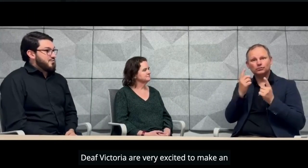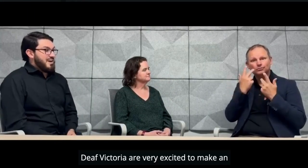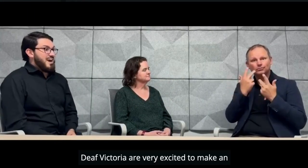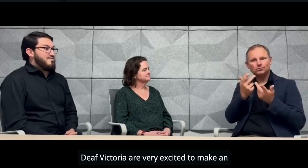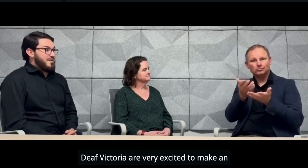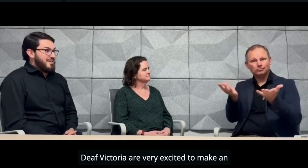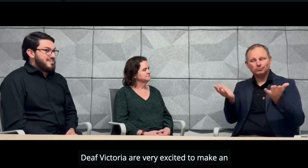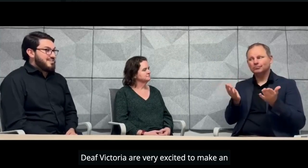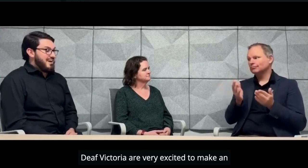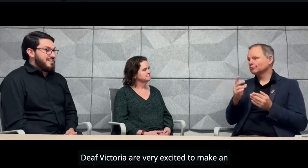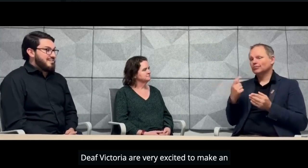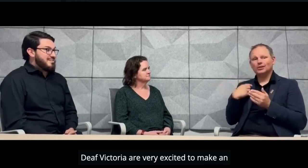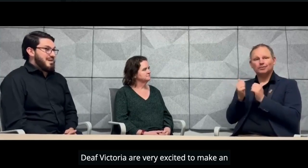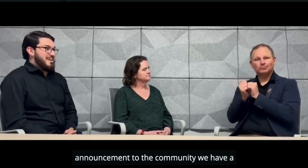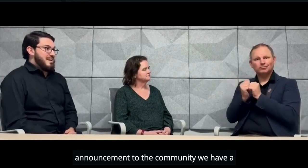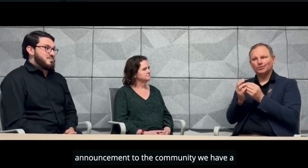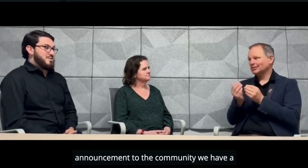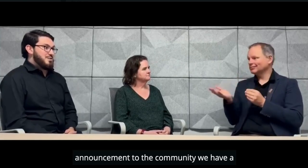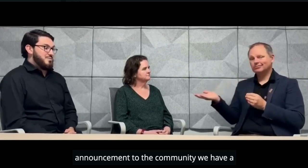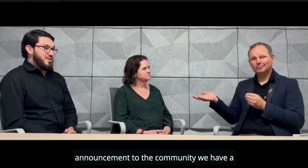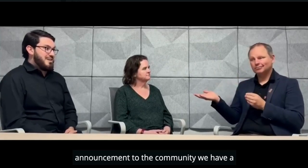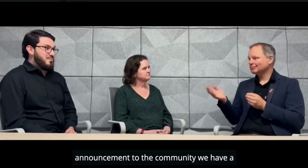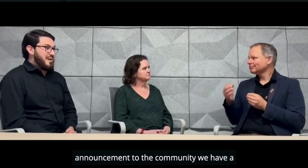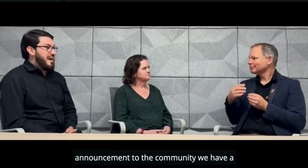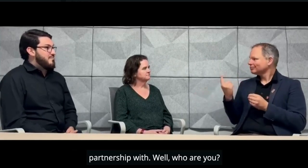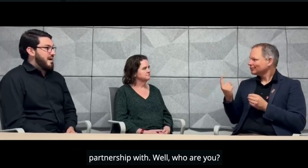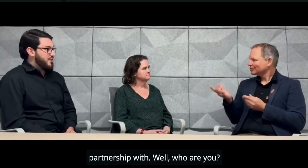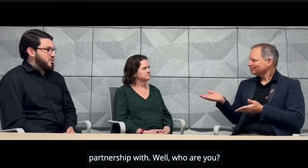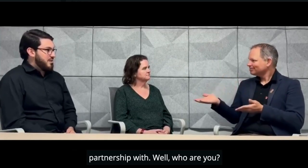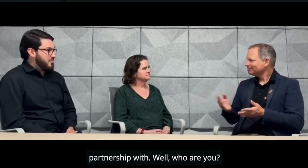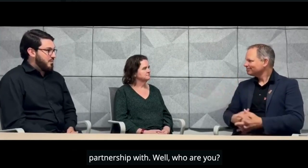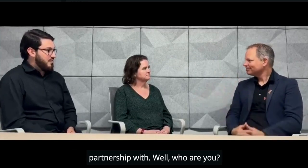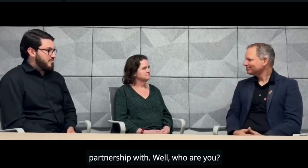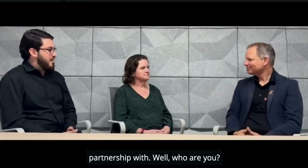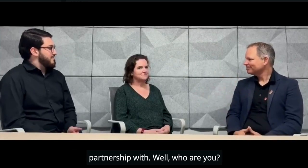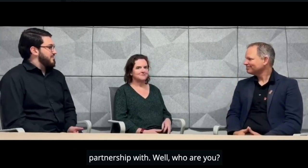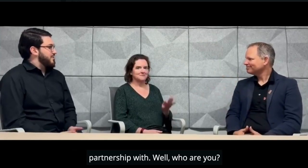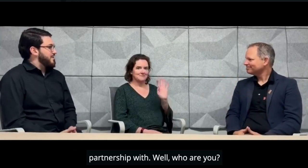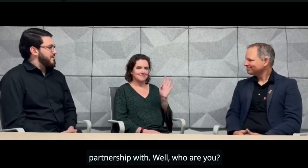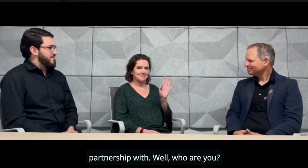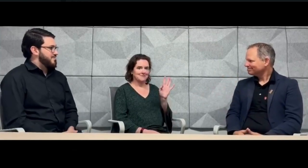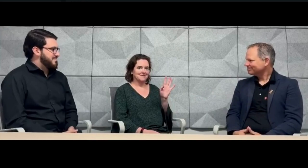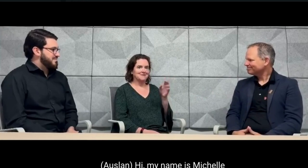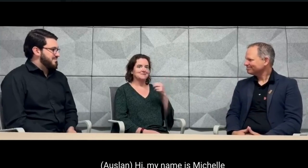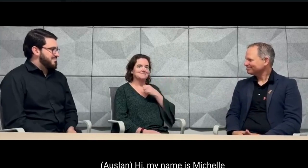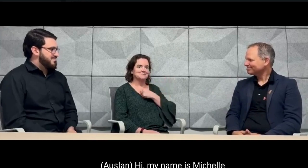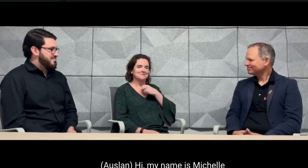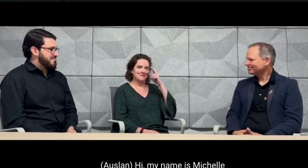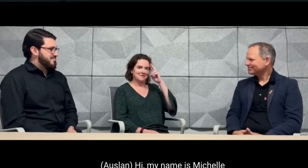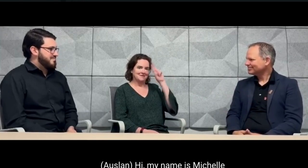Deaf Victoria, I'm very excited to make an announcement to the community. We have a partnership with, well, who are you?